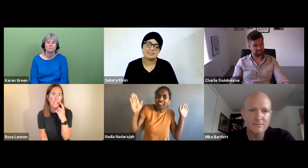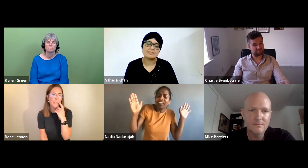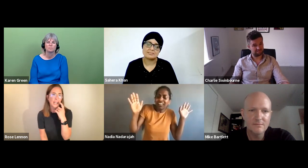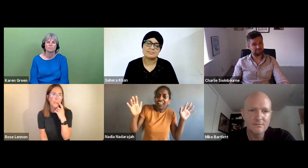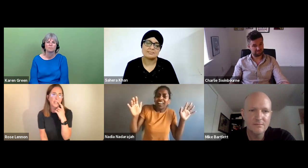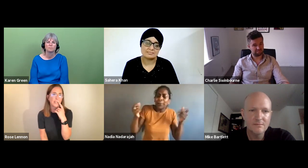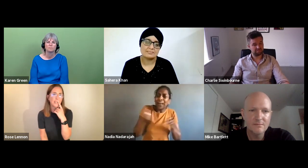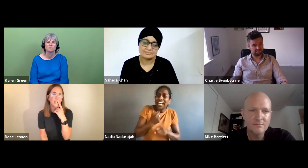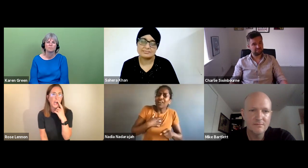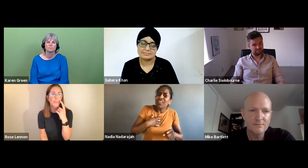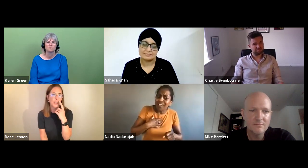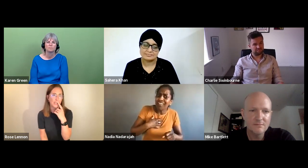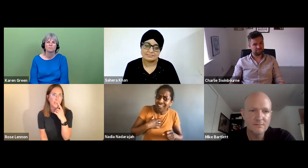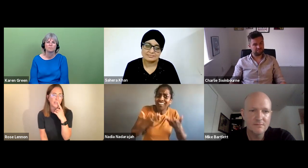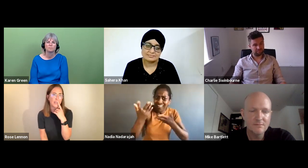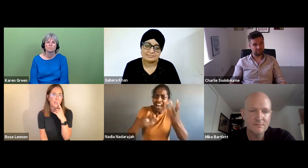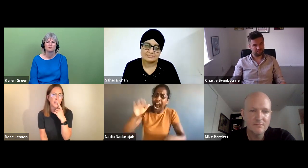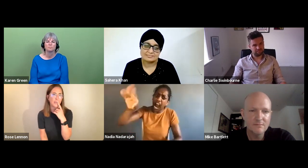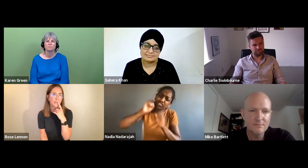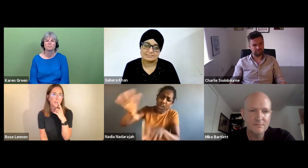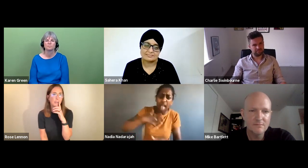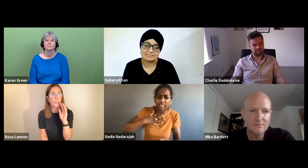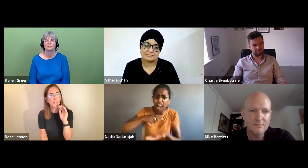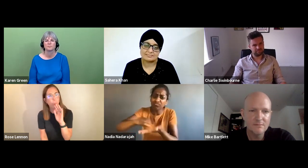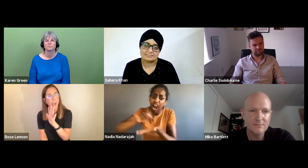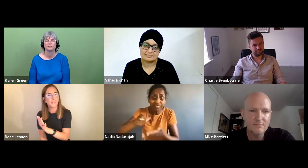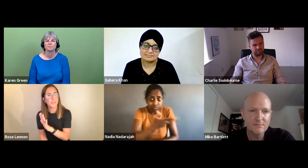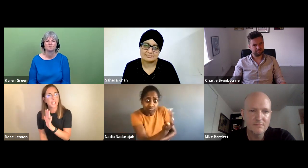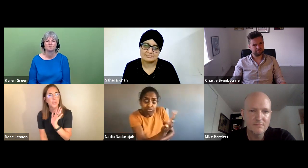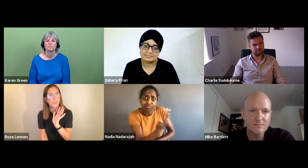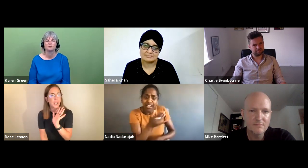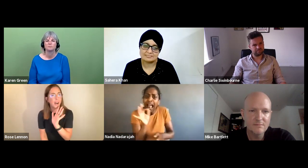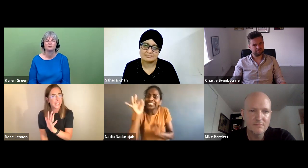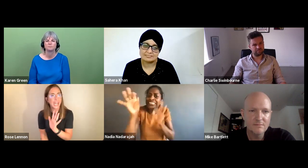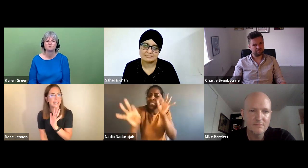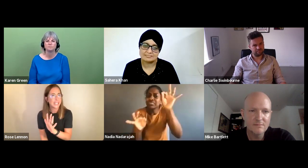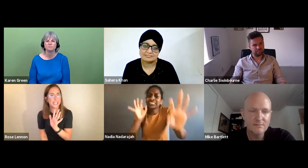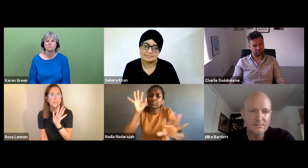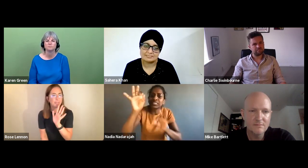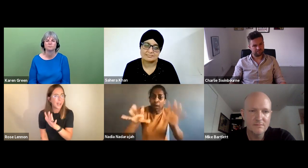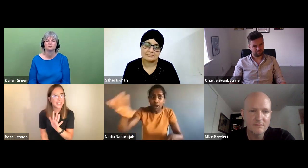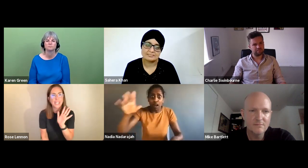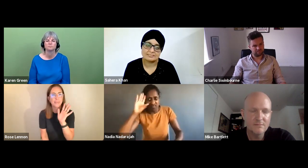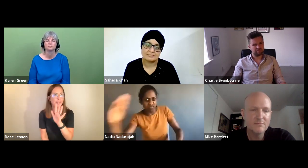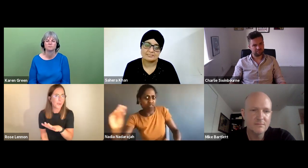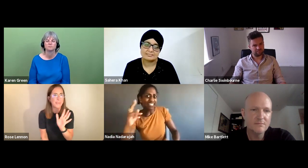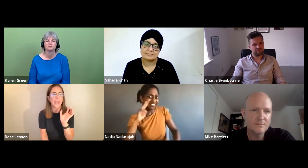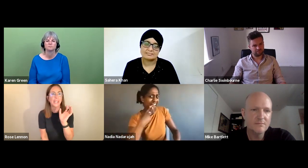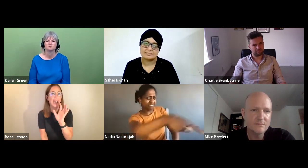is becoming open to moving away from the old archaic ideas of writing and performing,